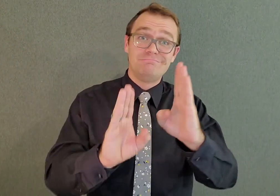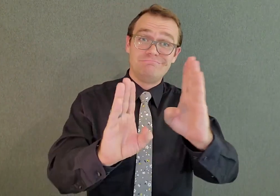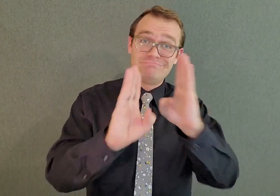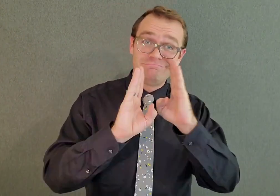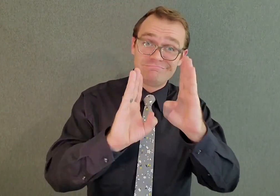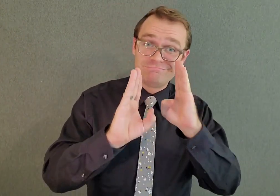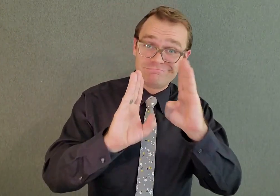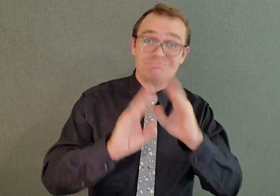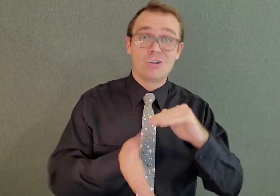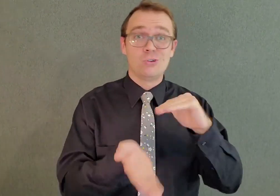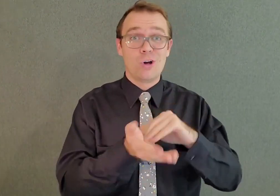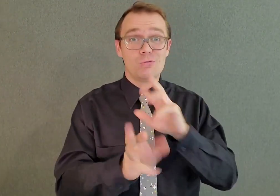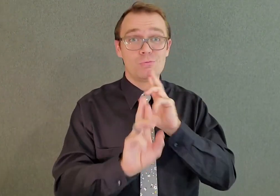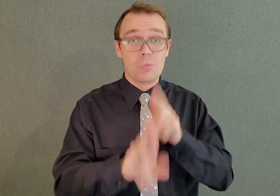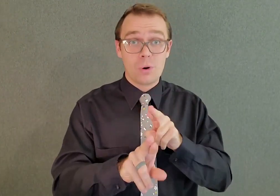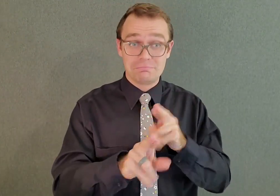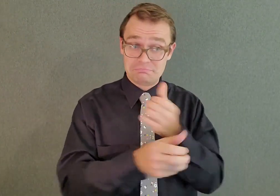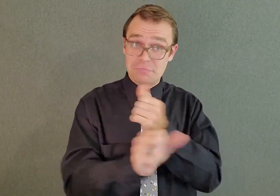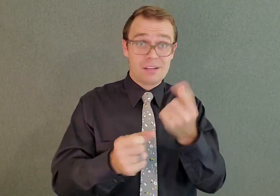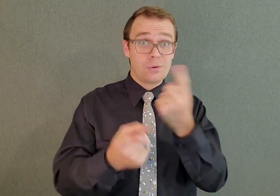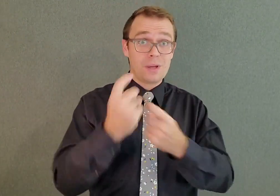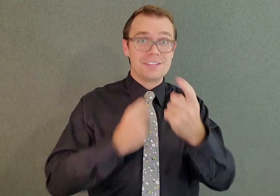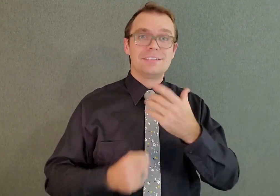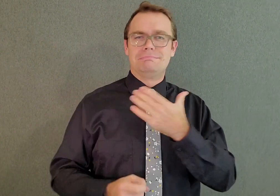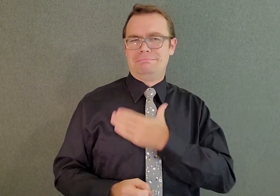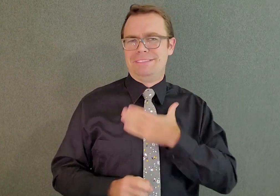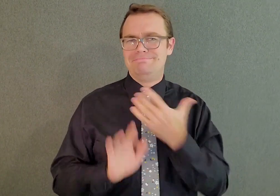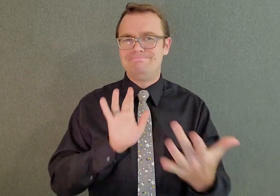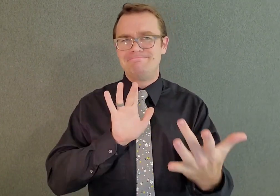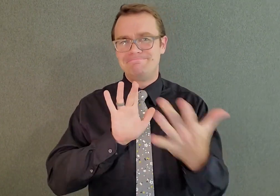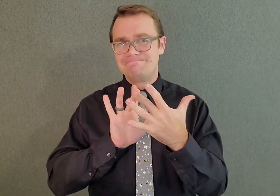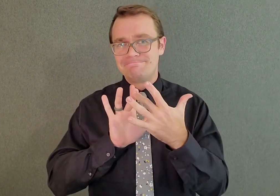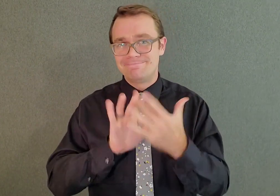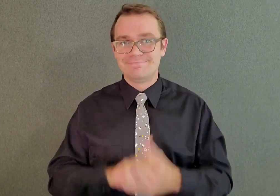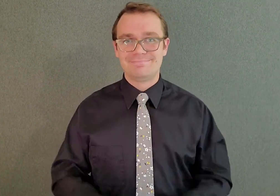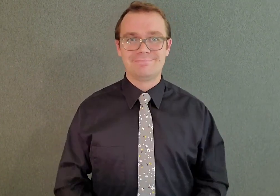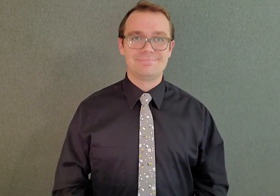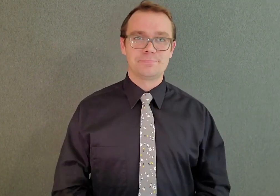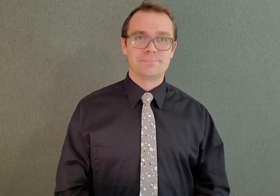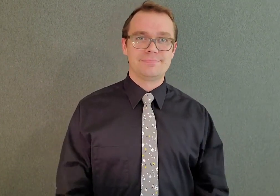for listening to your doctor's report. If you have any questions, kindly reach out to us.